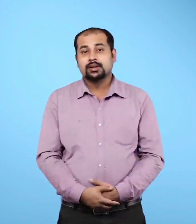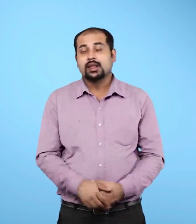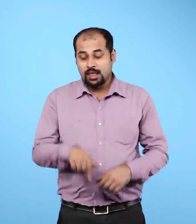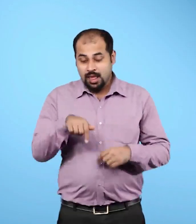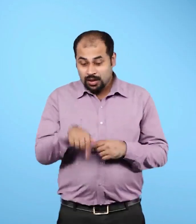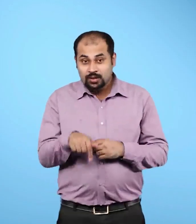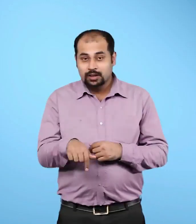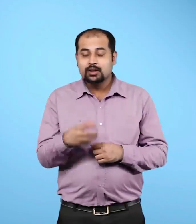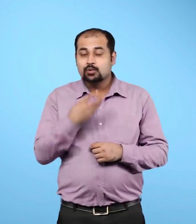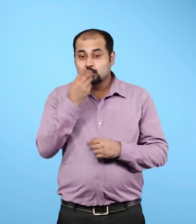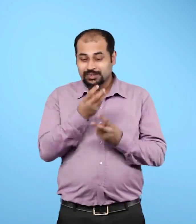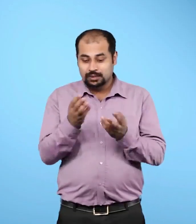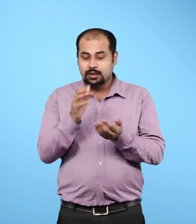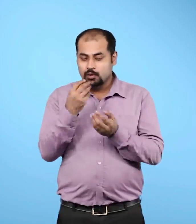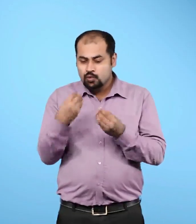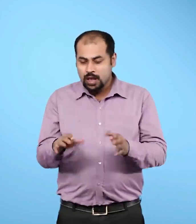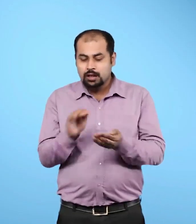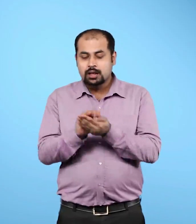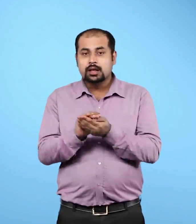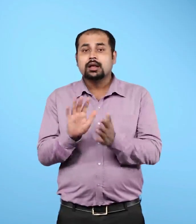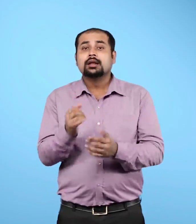How many fruits are left?